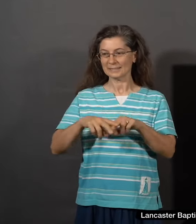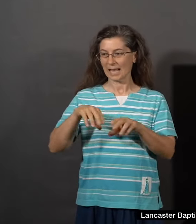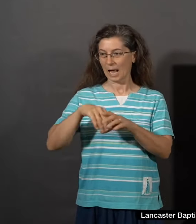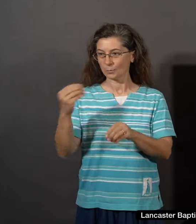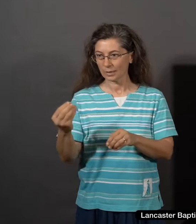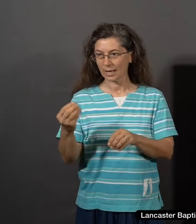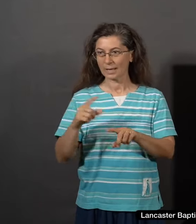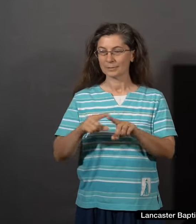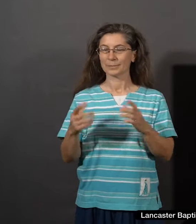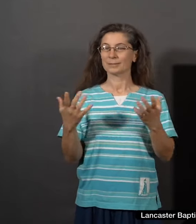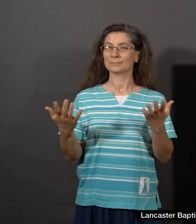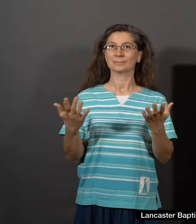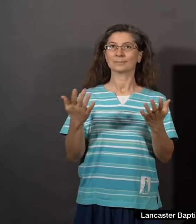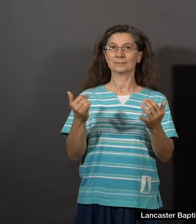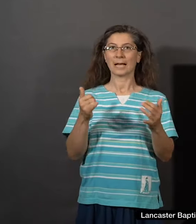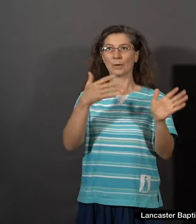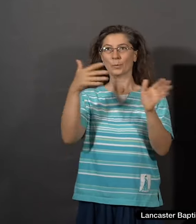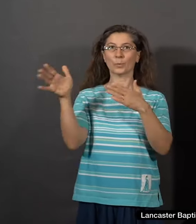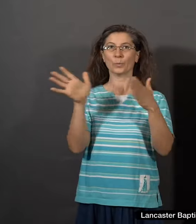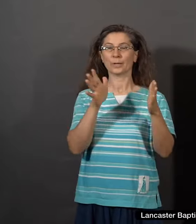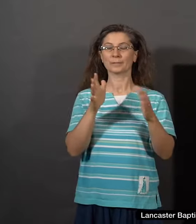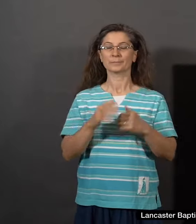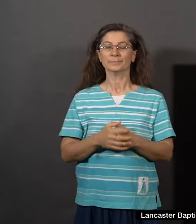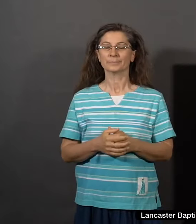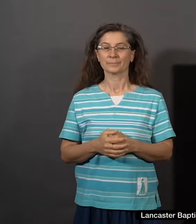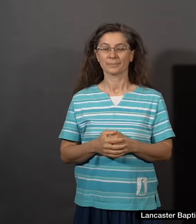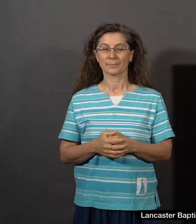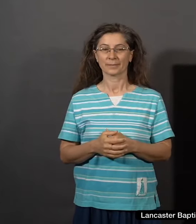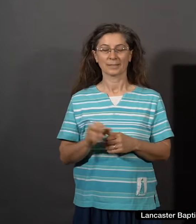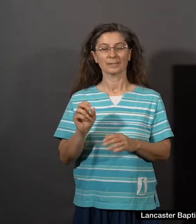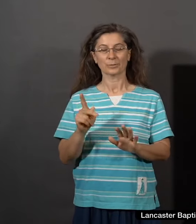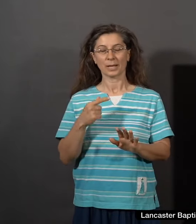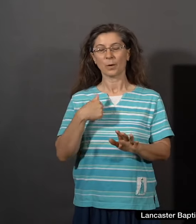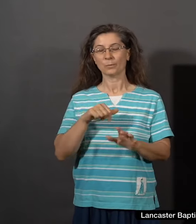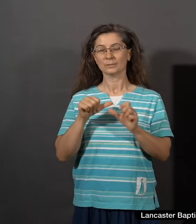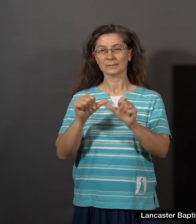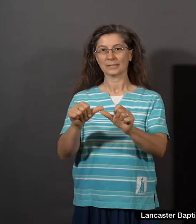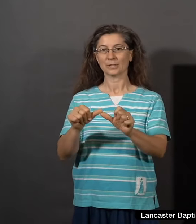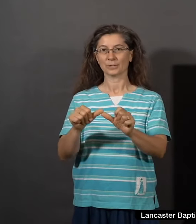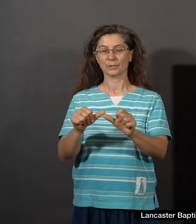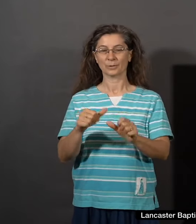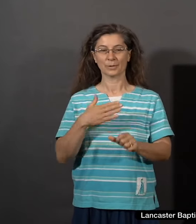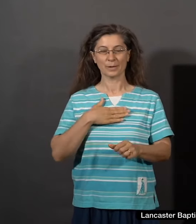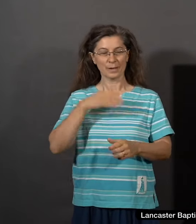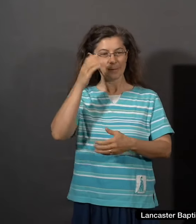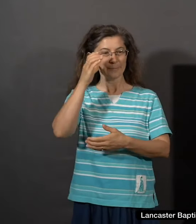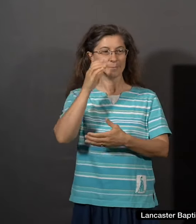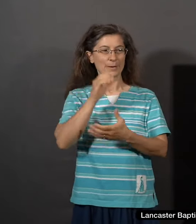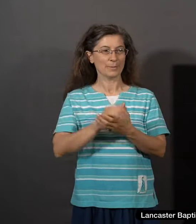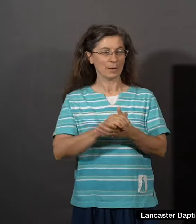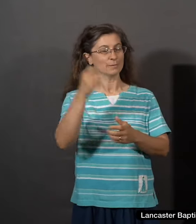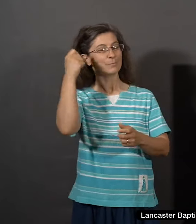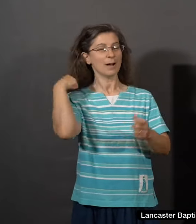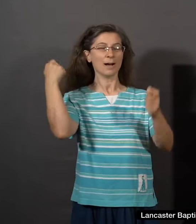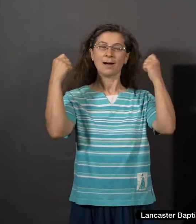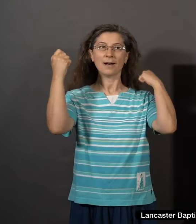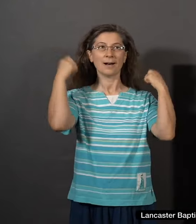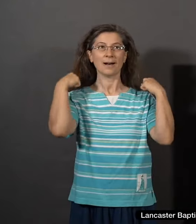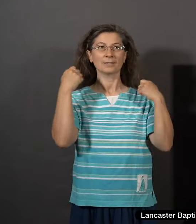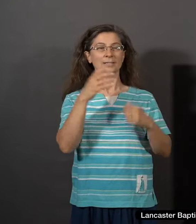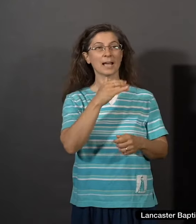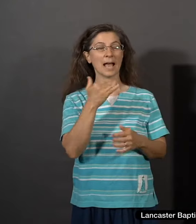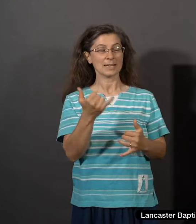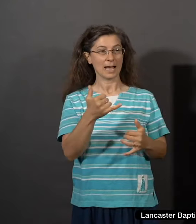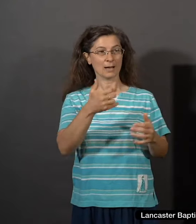uh anyways we're gonna we're gonna brave it terry spent quite a bit of time uh brushing her hair this morning and now the wind is